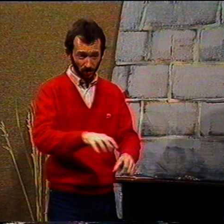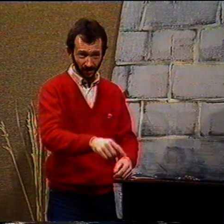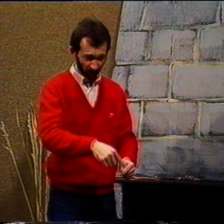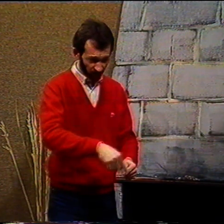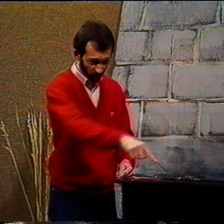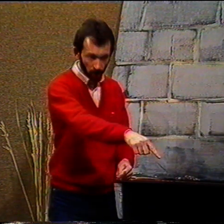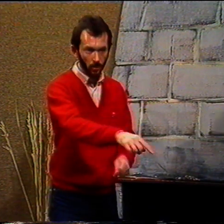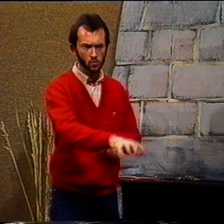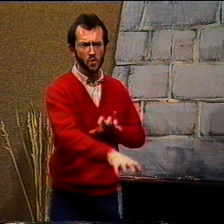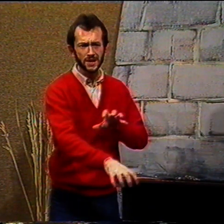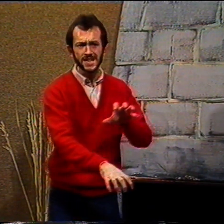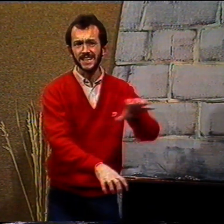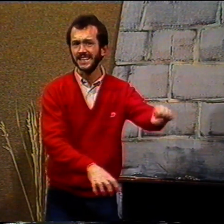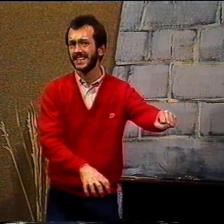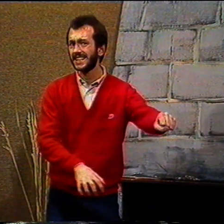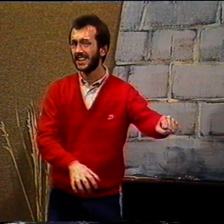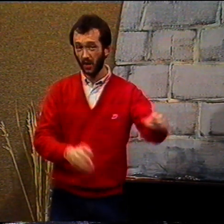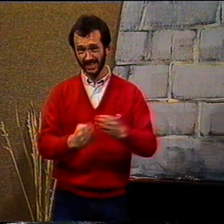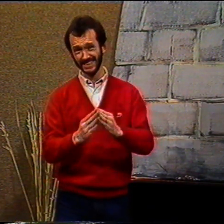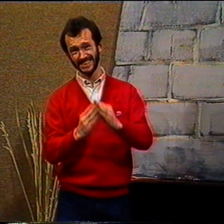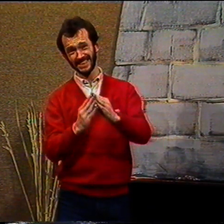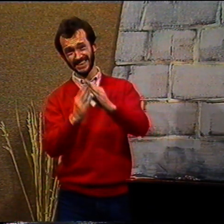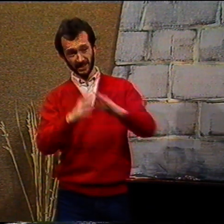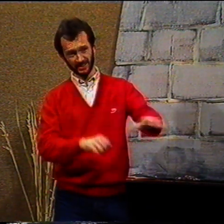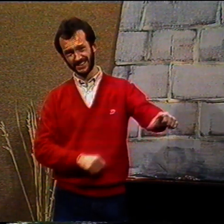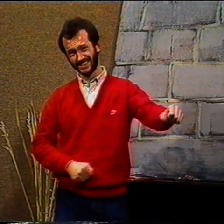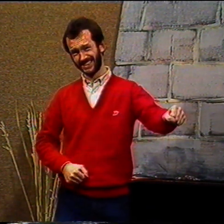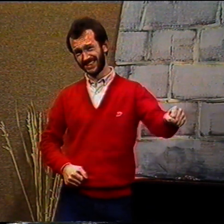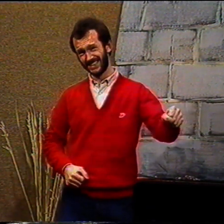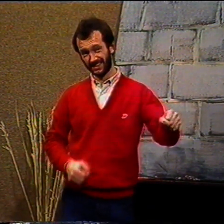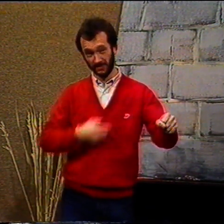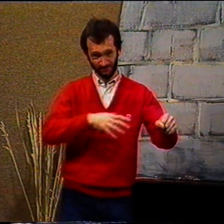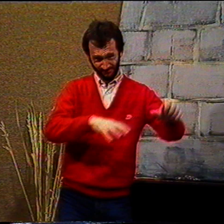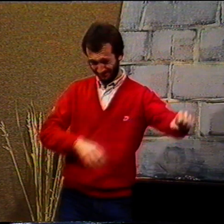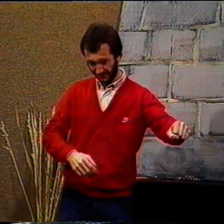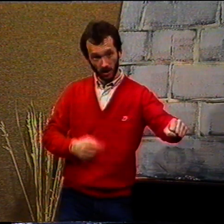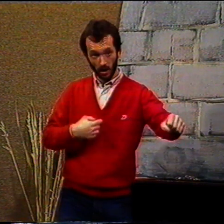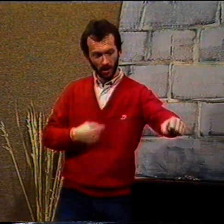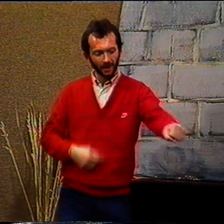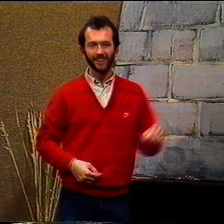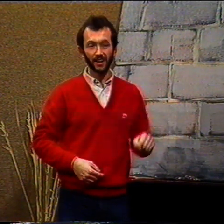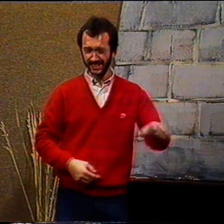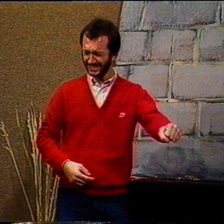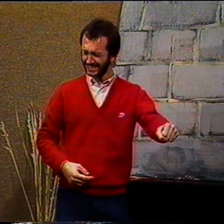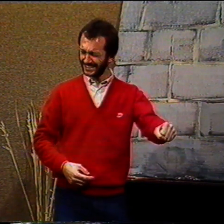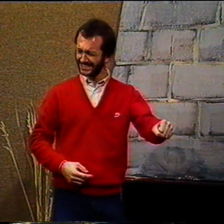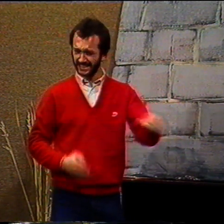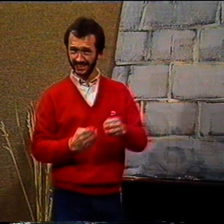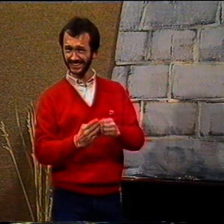on! And he had to crawl out just a short distance, and he was pulling himself out, and I was trying to pull him towards me. I couldn't pull him just